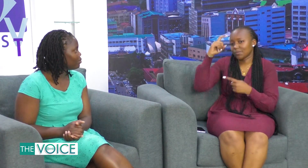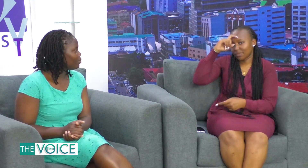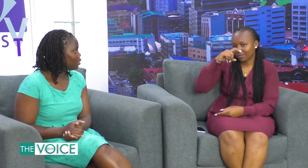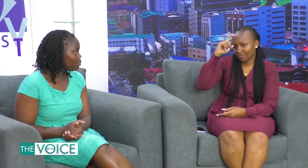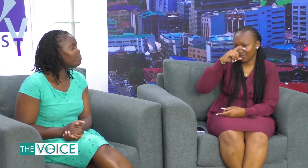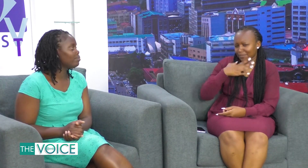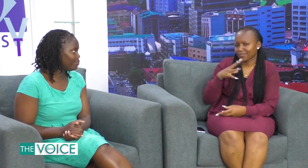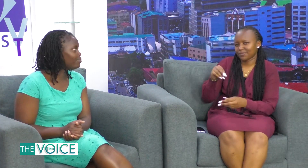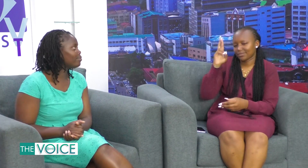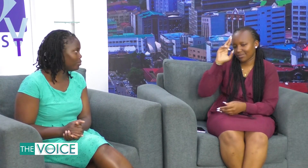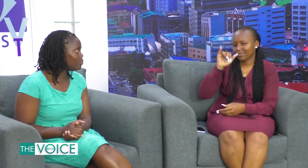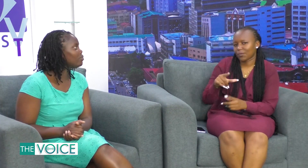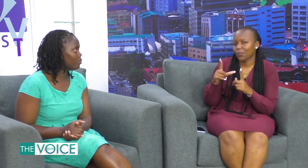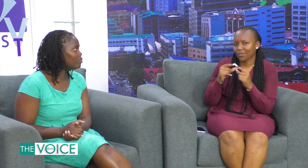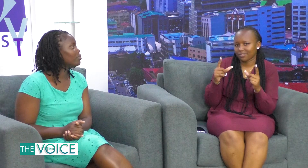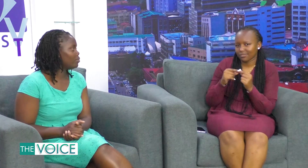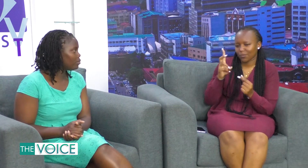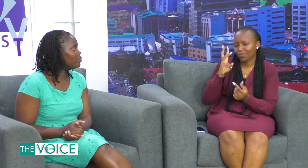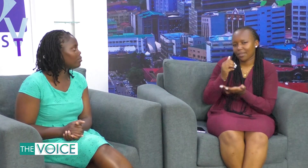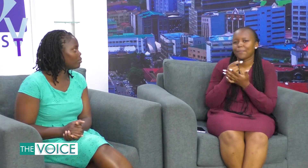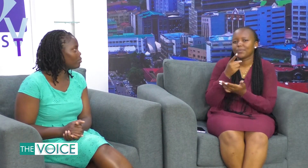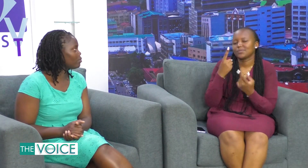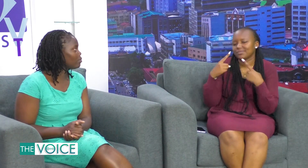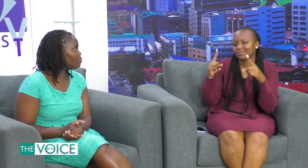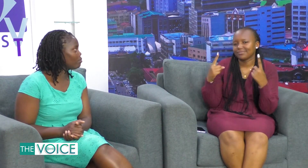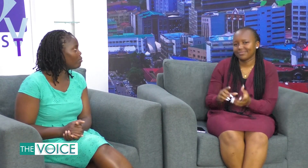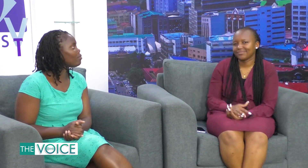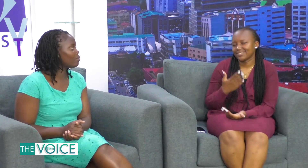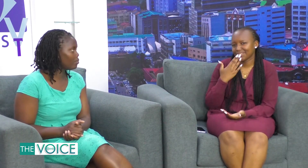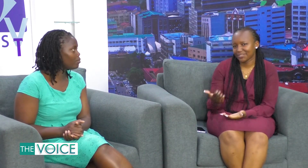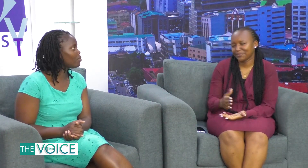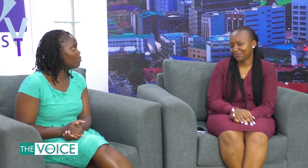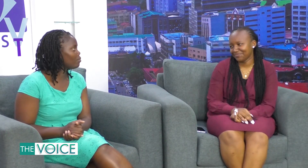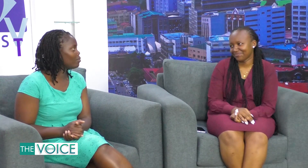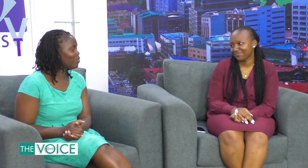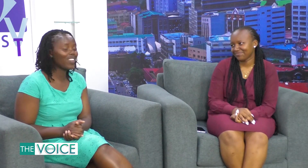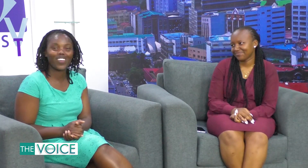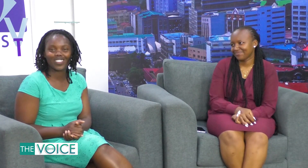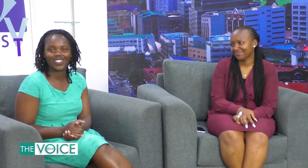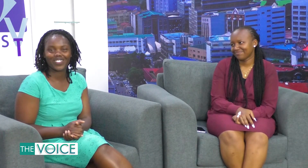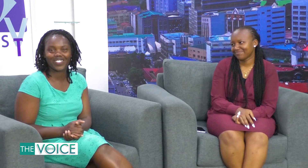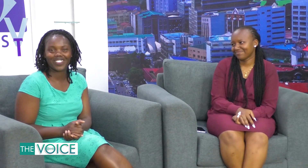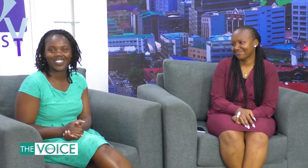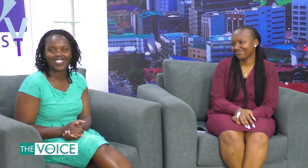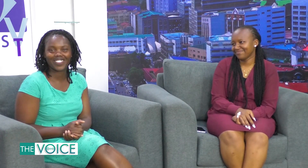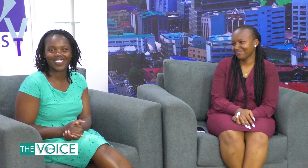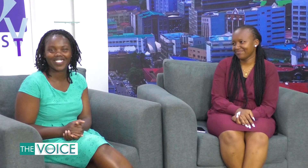challenges, but one thing I will tell you, you should have wisdom for you to